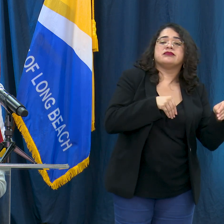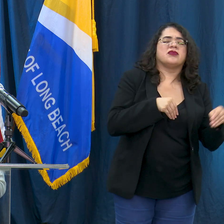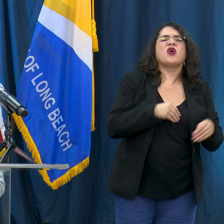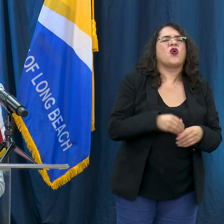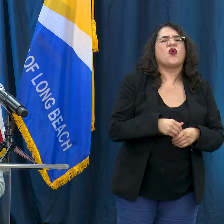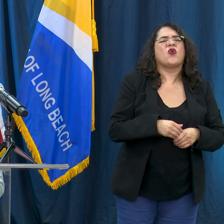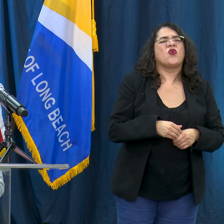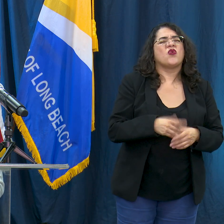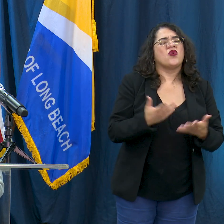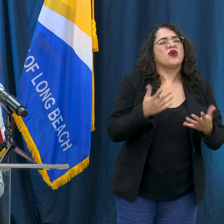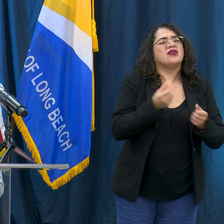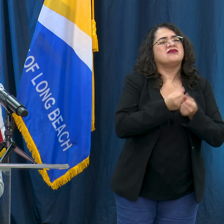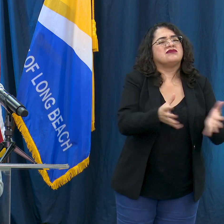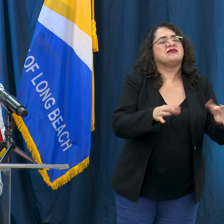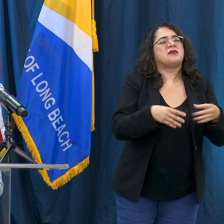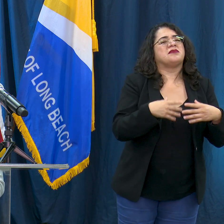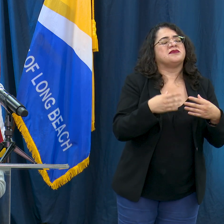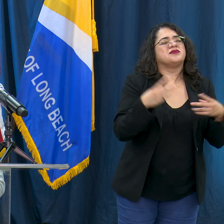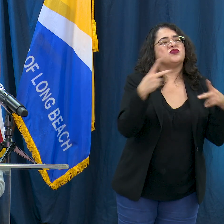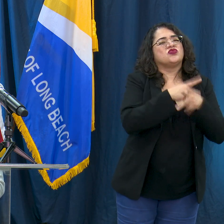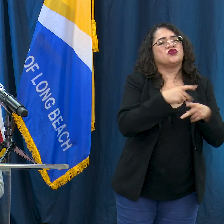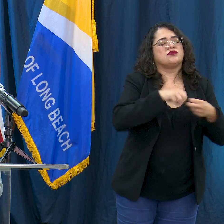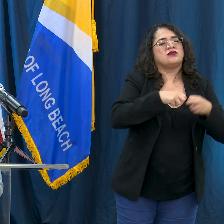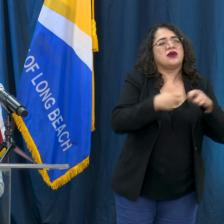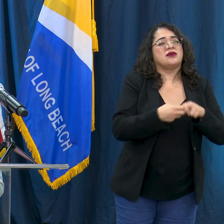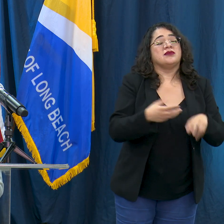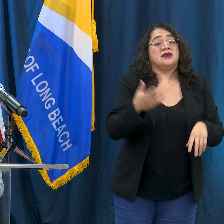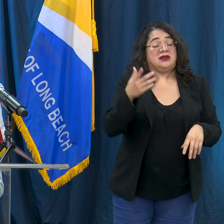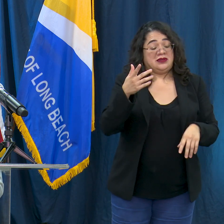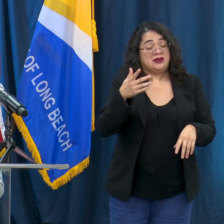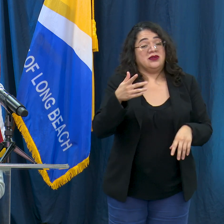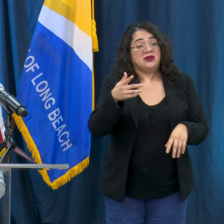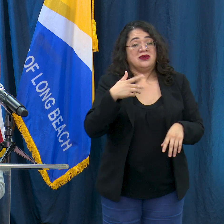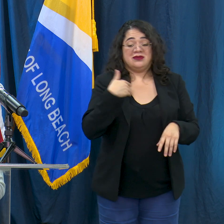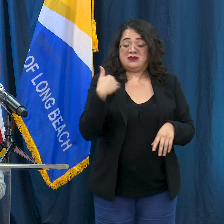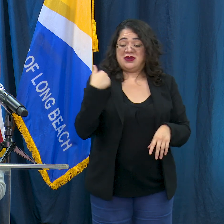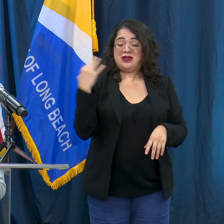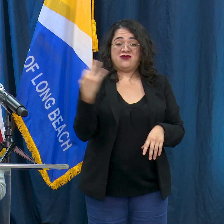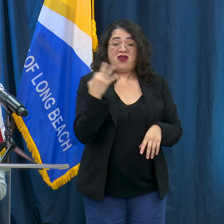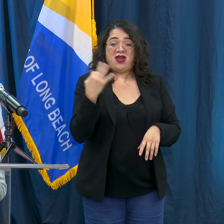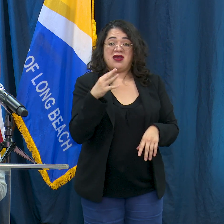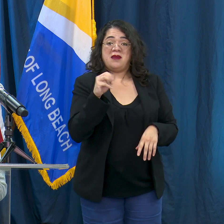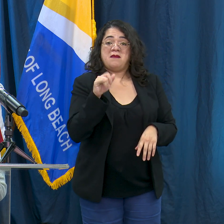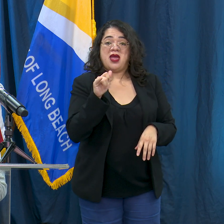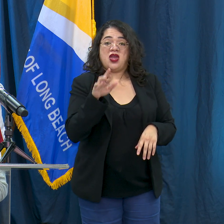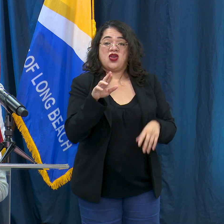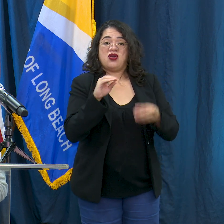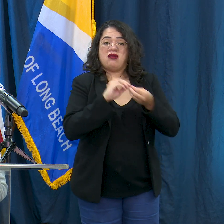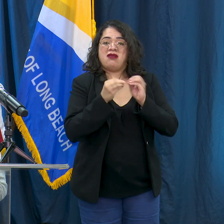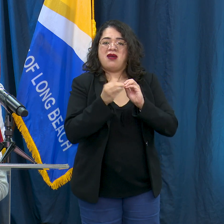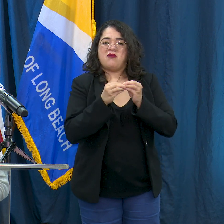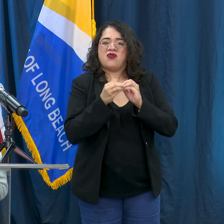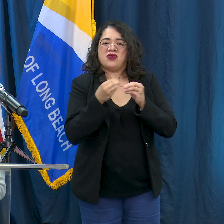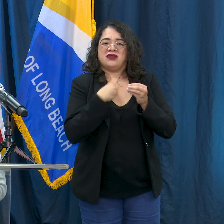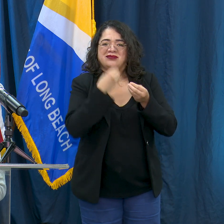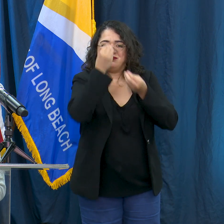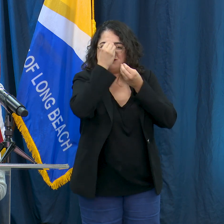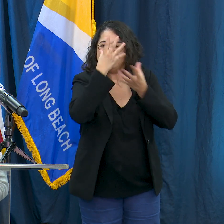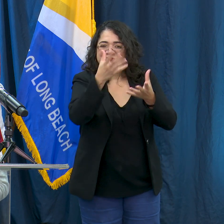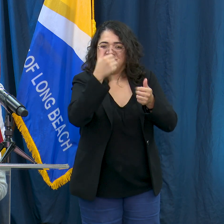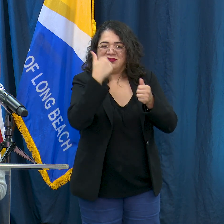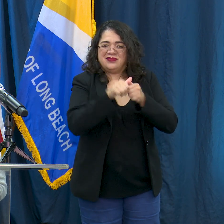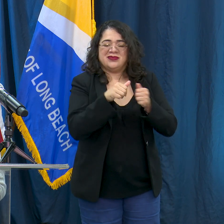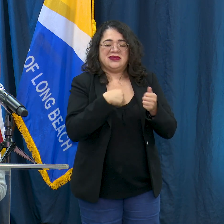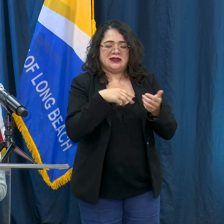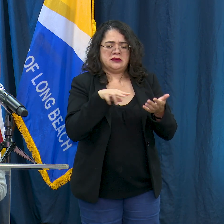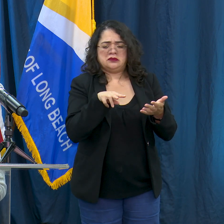monitor. And as of last Friday, I shared those data with the mayor and with you all. And at that time,